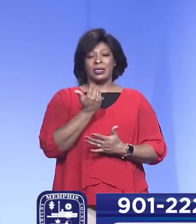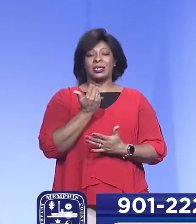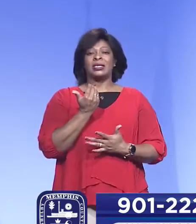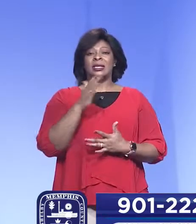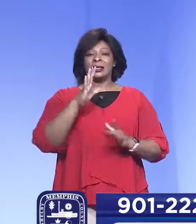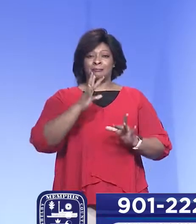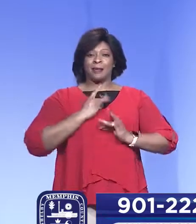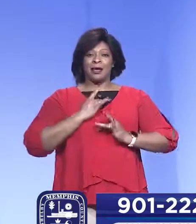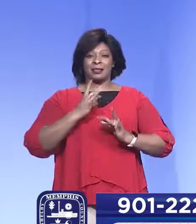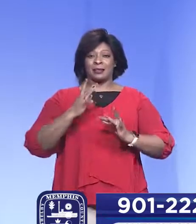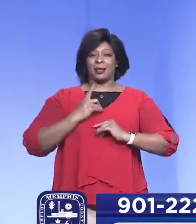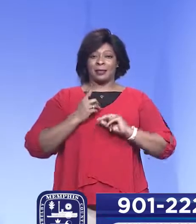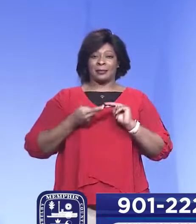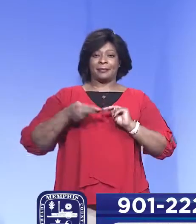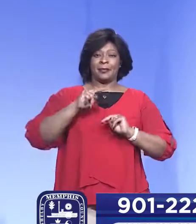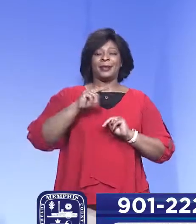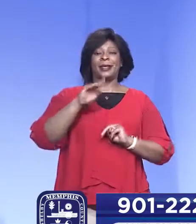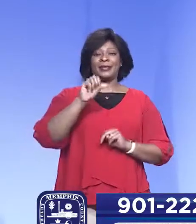cases.